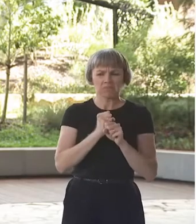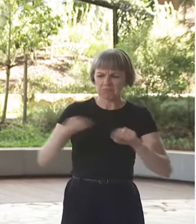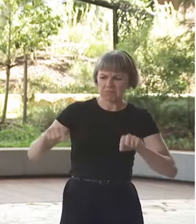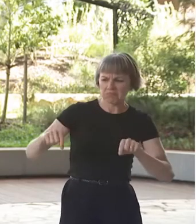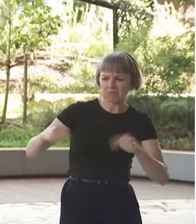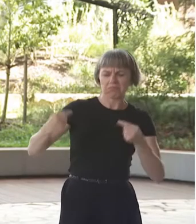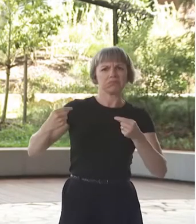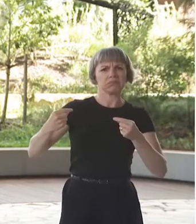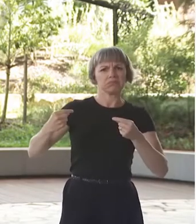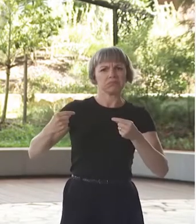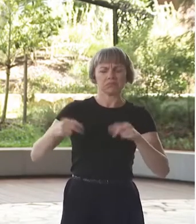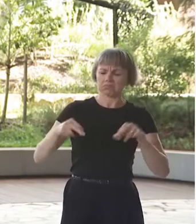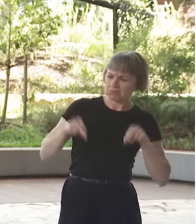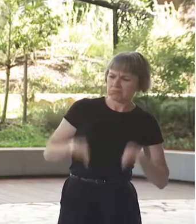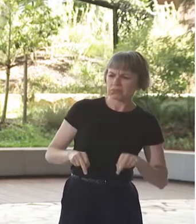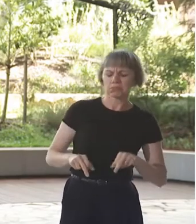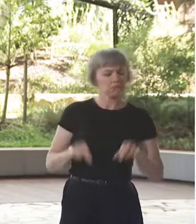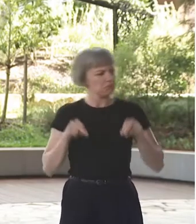a relationship